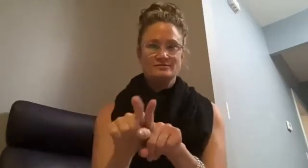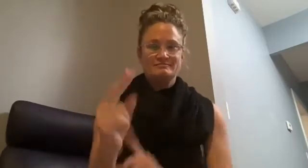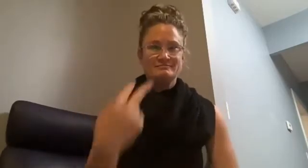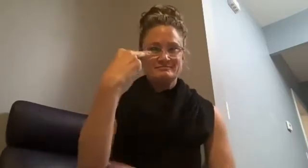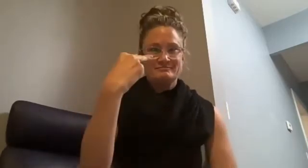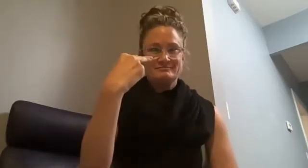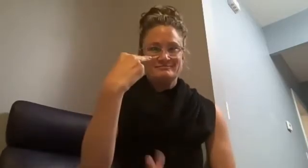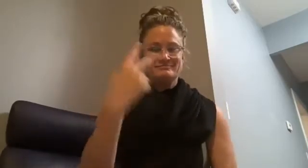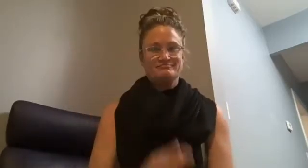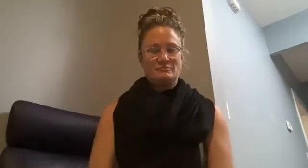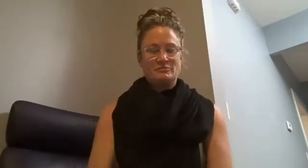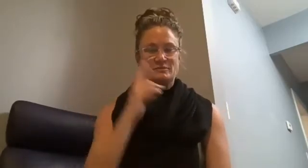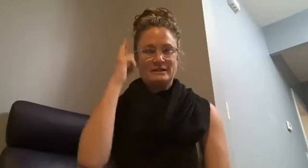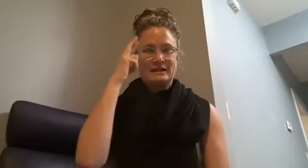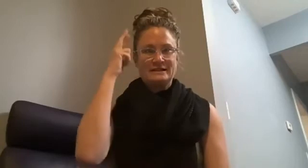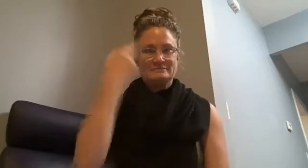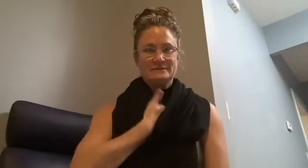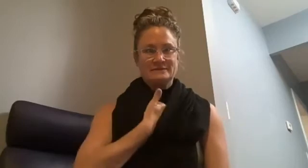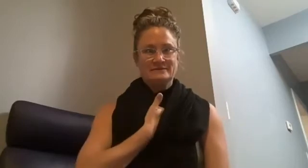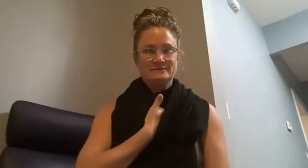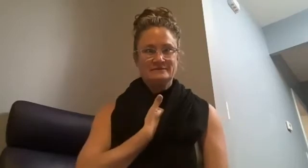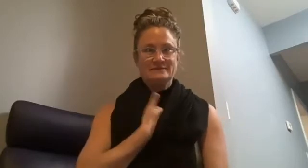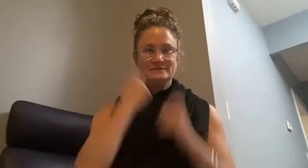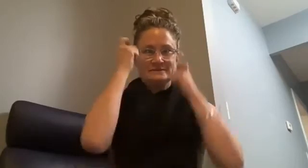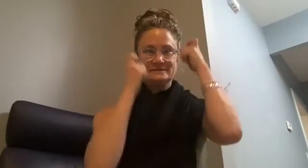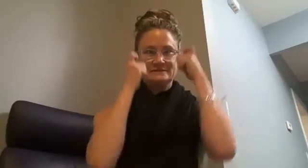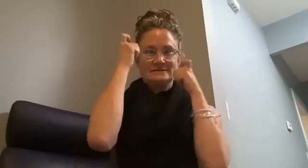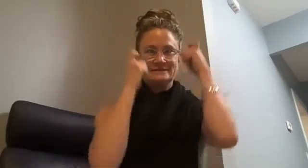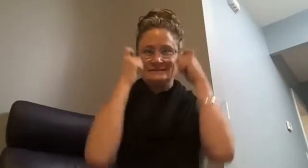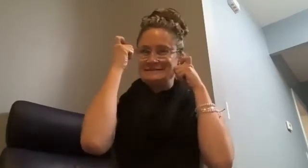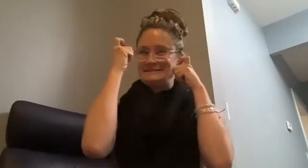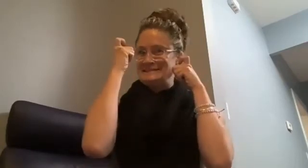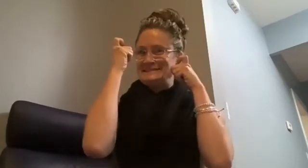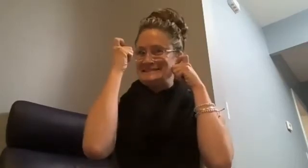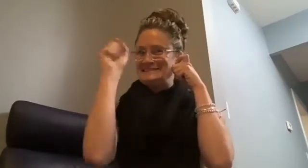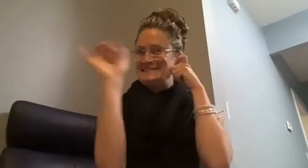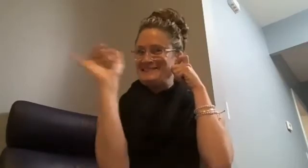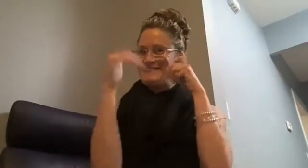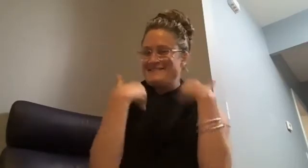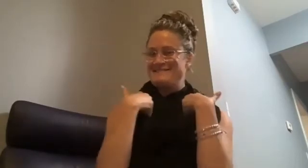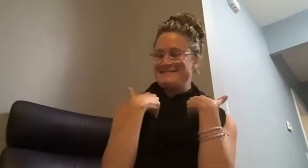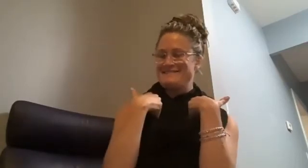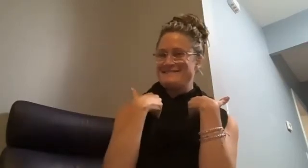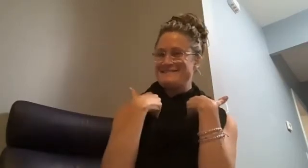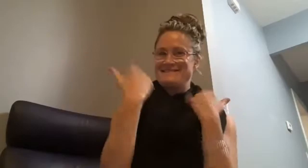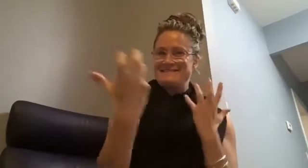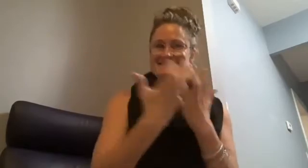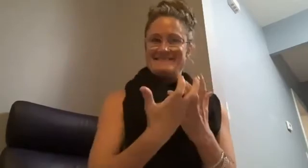what I discovered is that the expression on my face is often not the expression I think I have, which is a lot of times I think